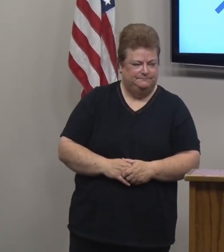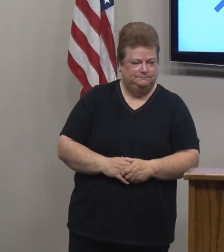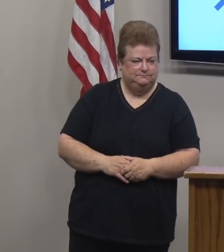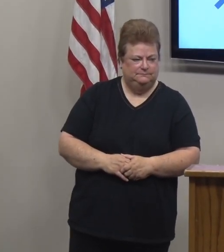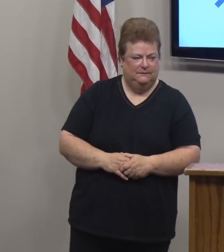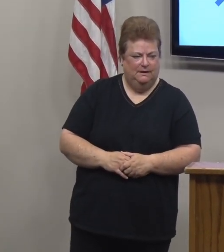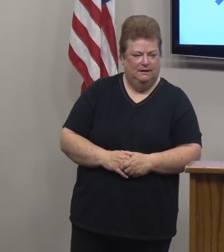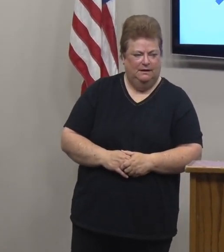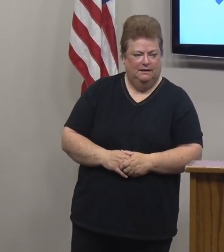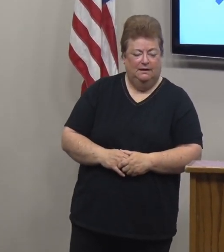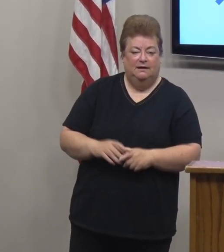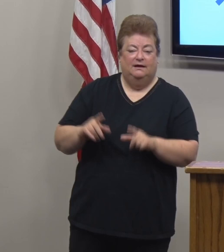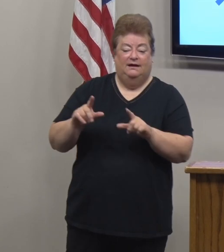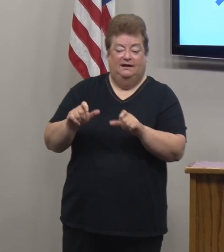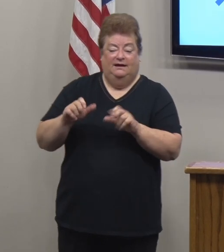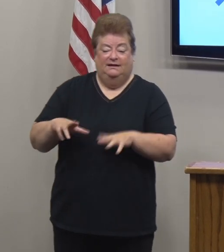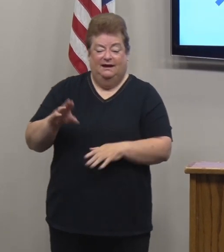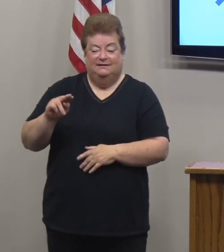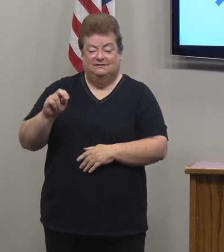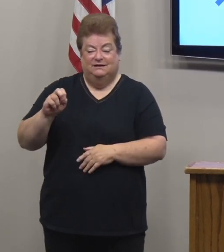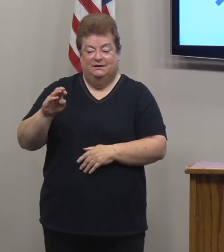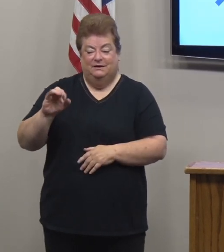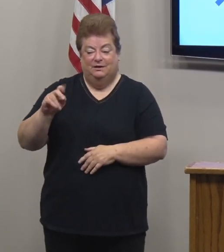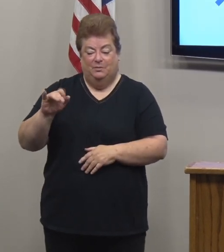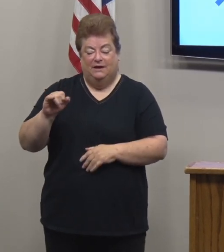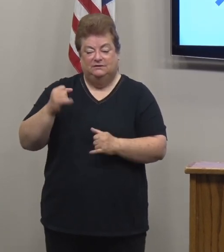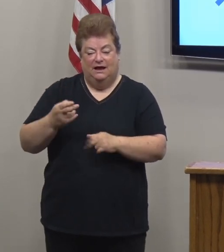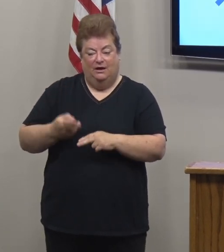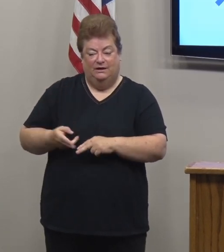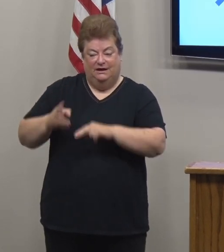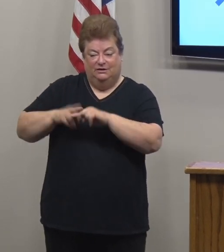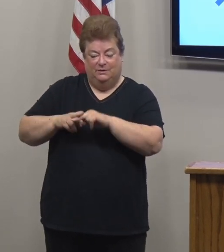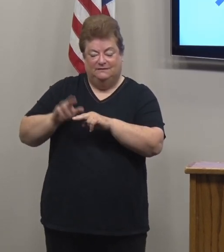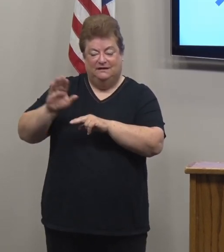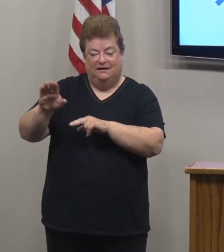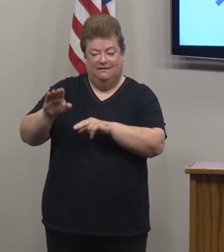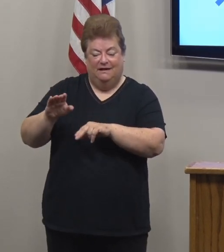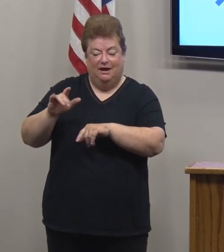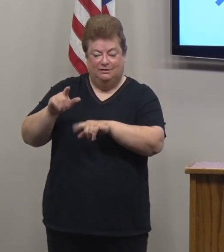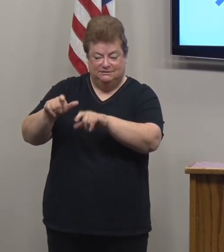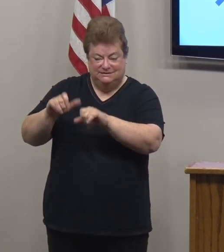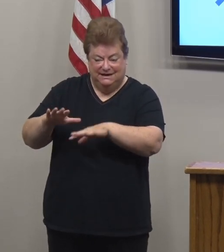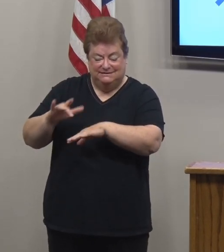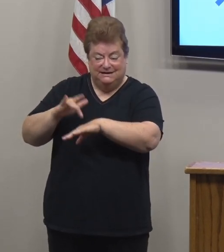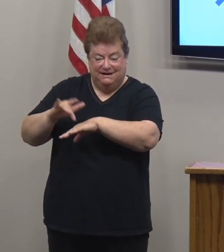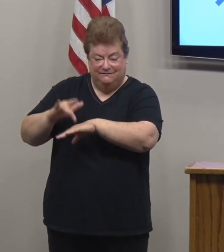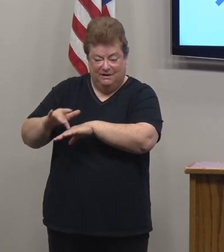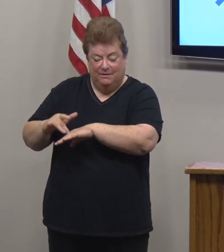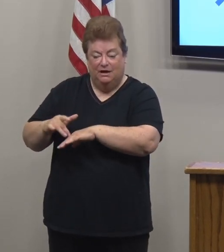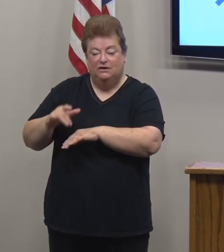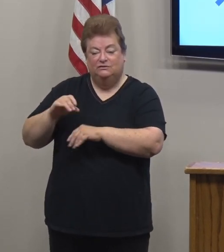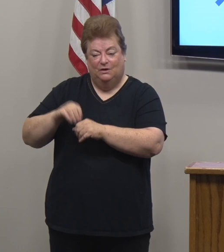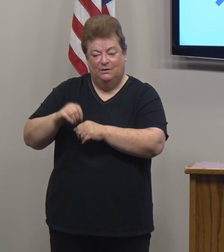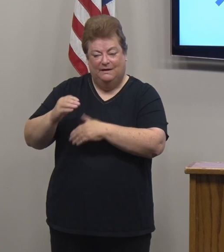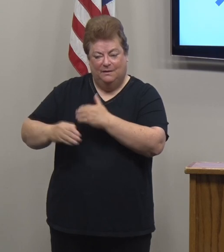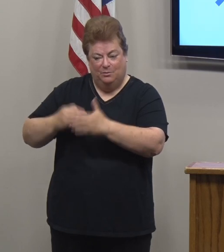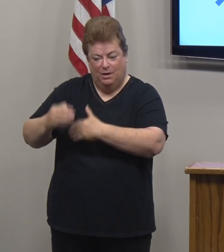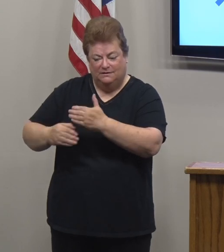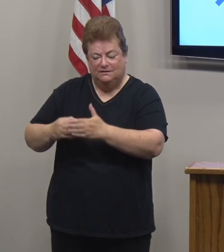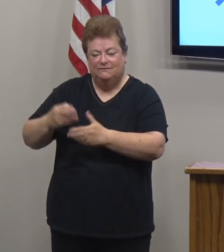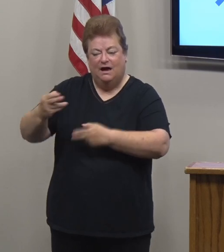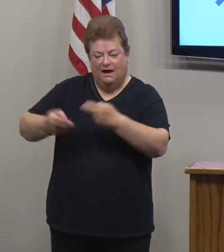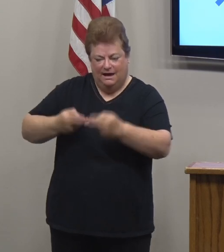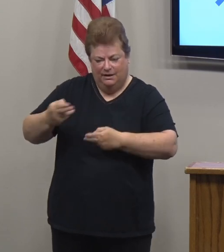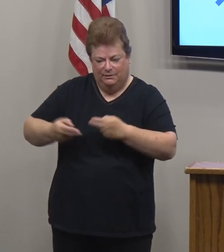You know, Test Nebraska is increasing their testing availability, so they've been in the process of hiring